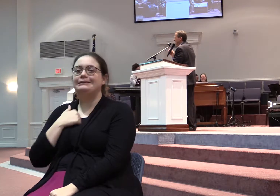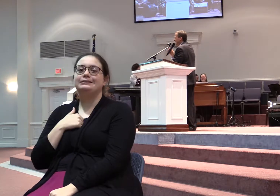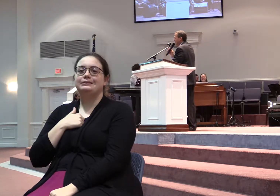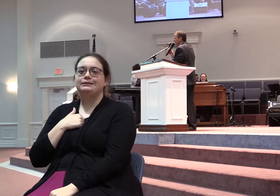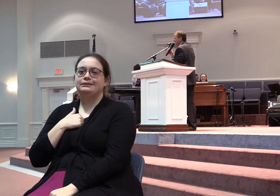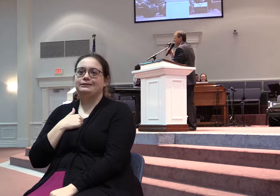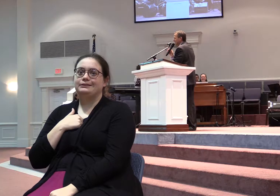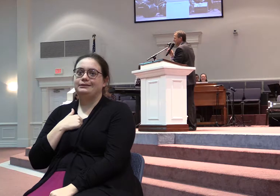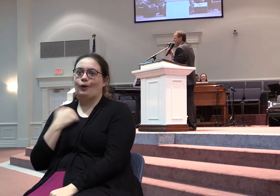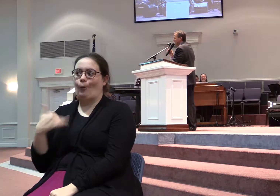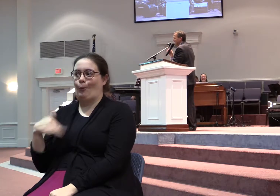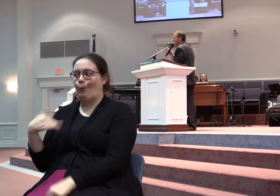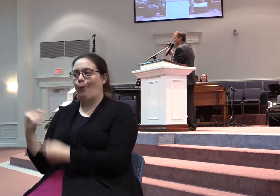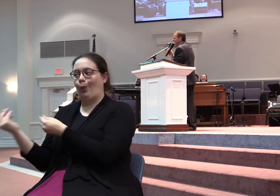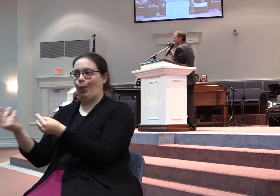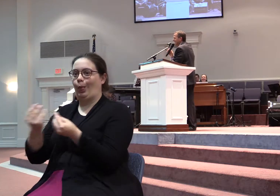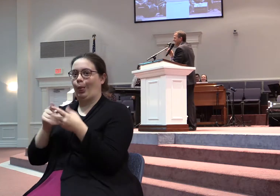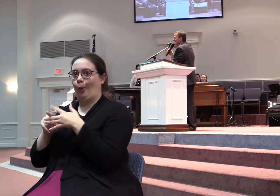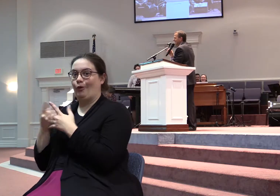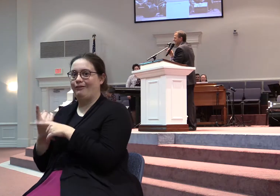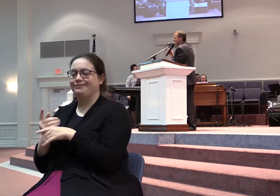but that'd get a rumor started right there.